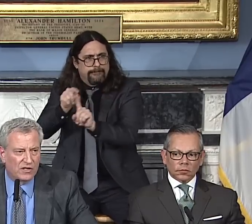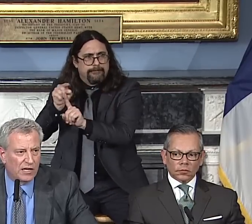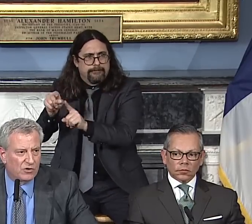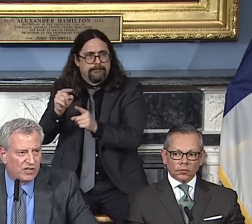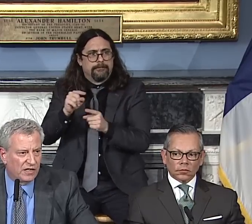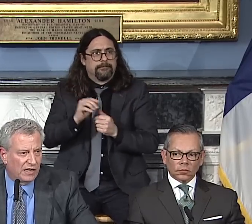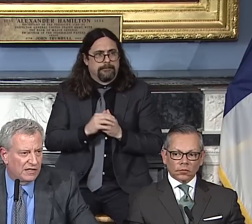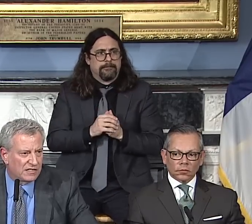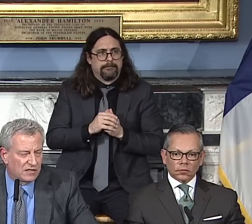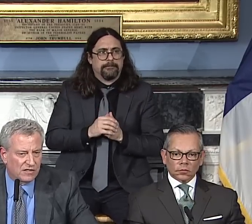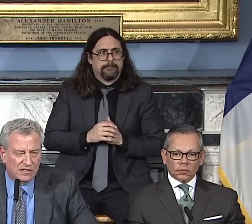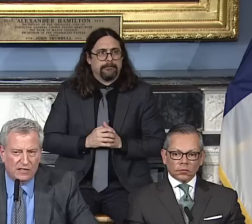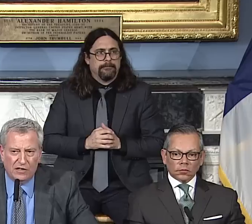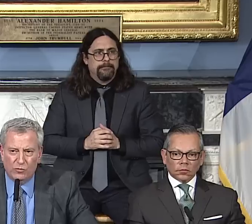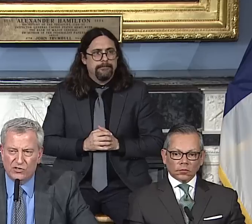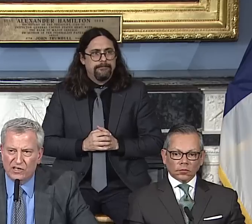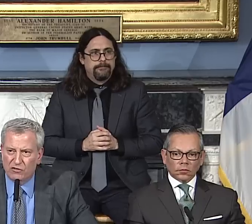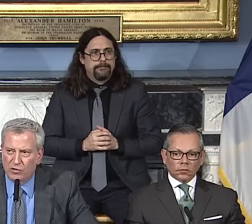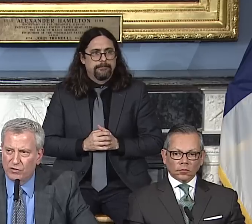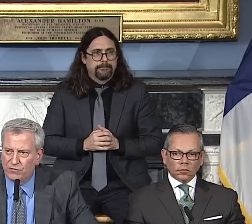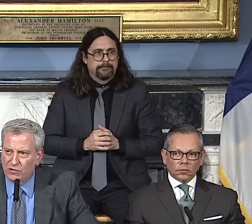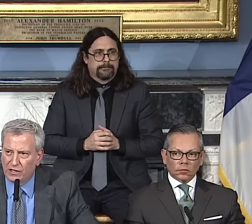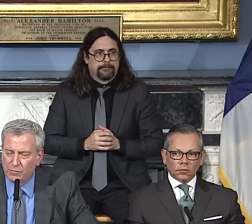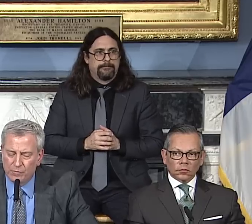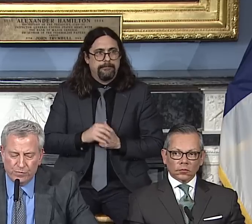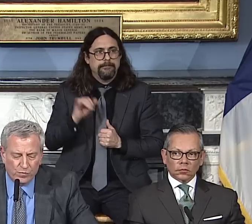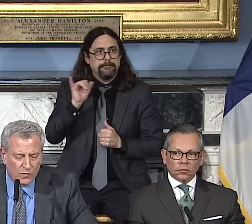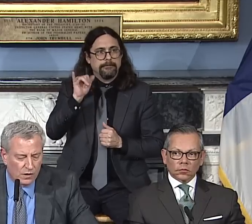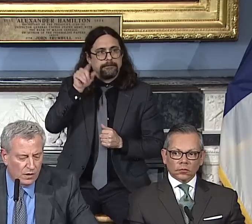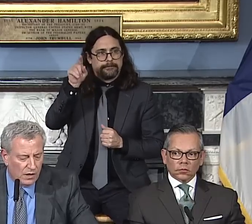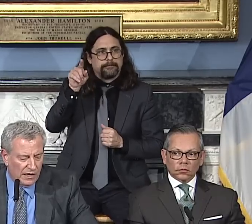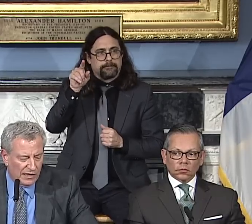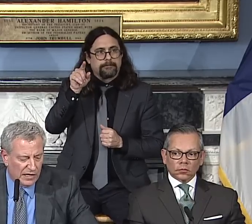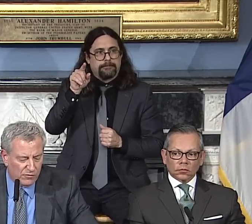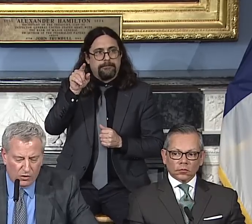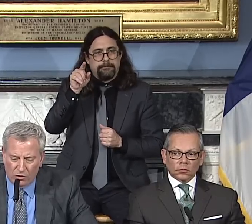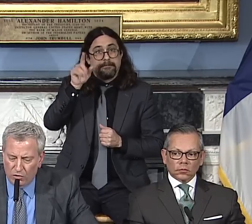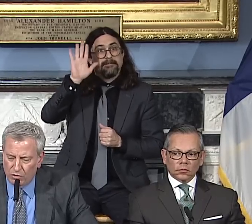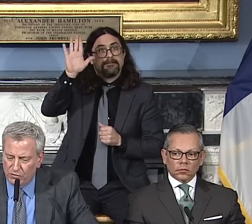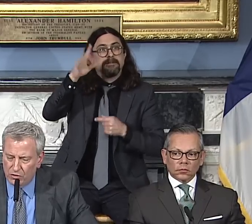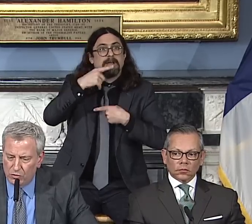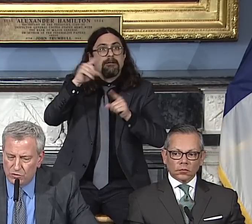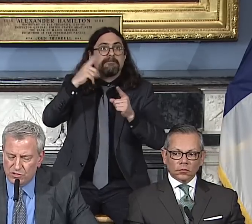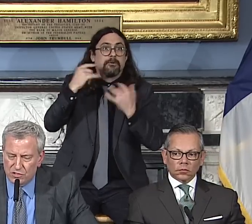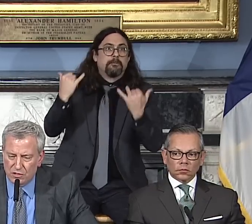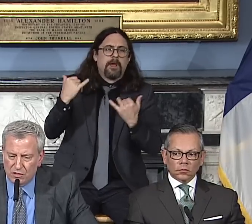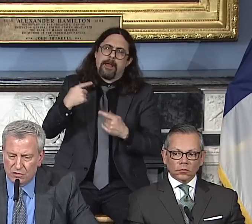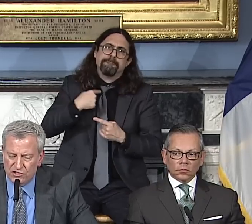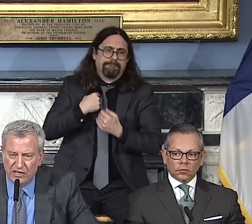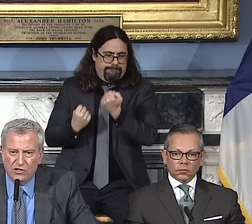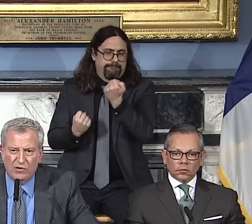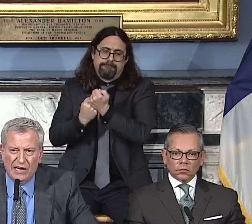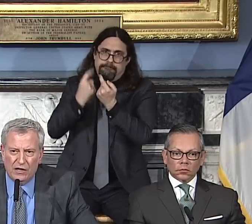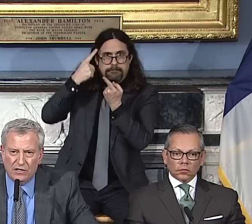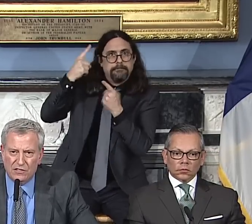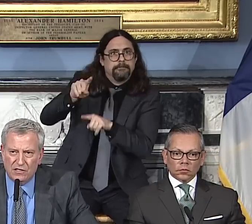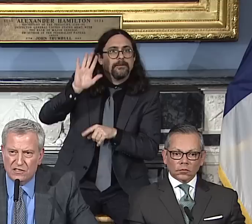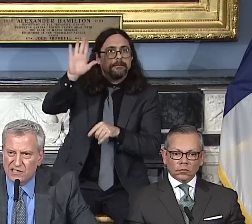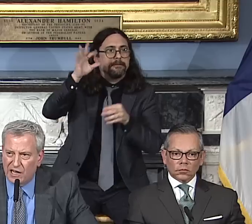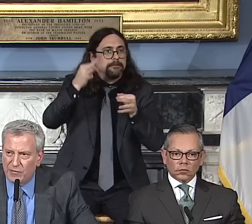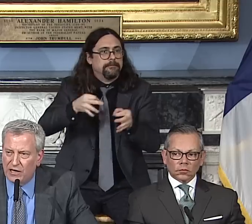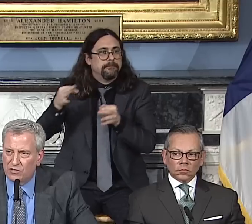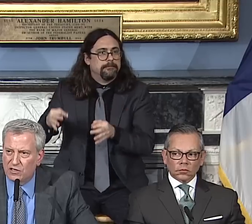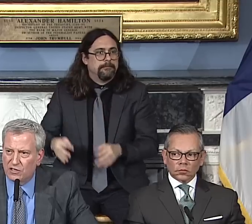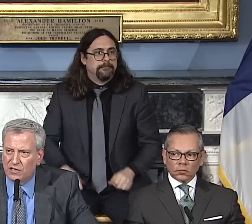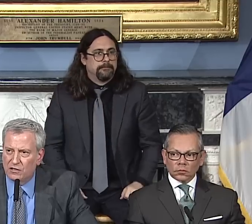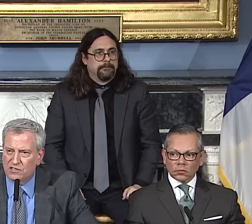announcements earlier today, which he and I discussed in detail and which I agree with fully. In light of all those changing realities, it